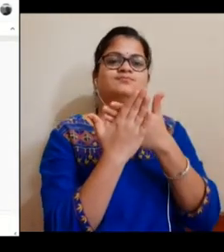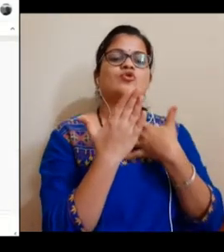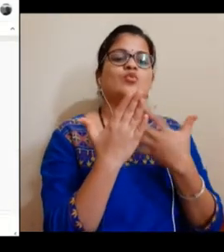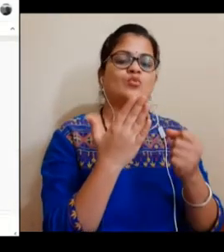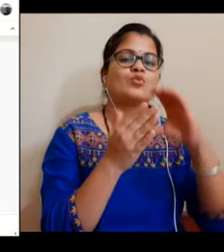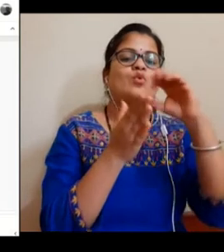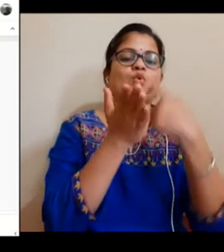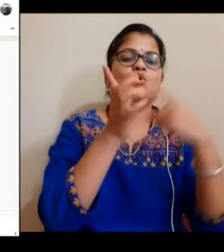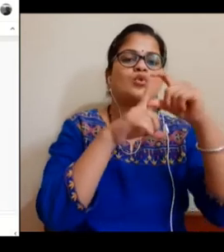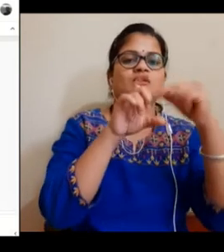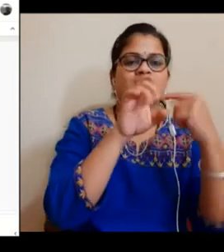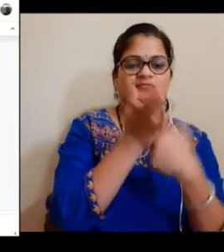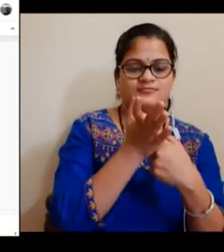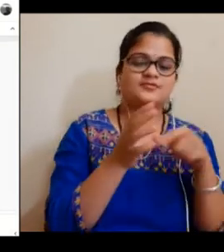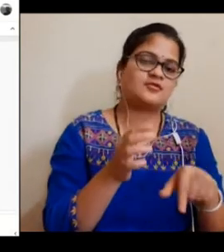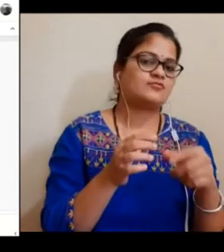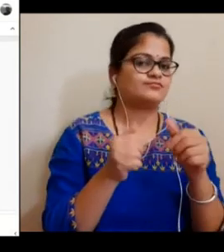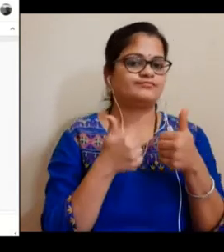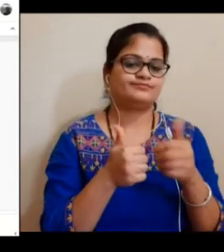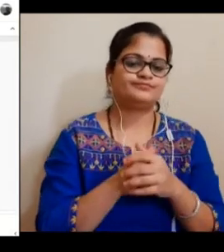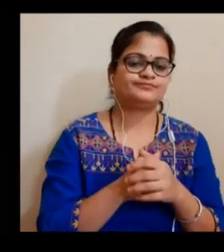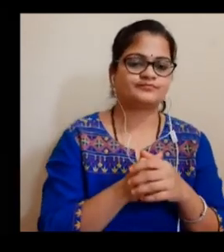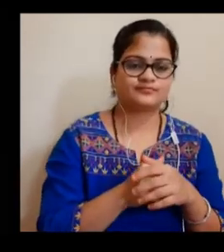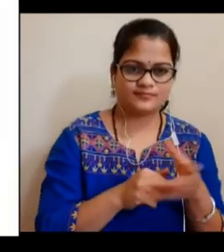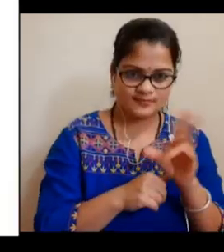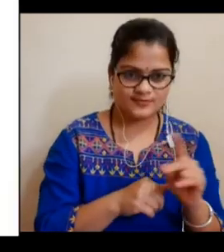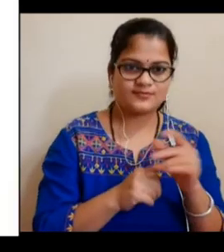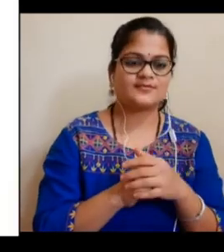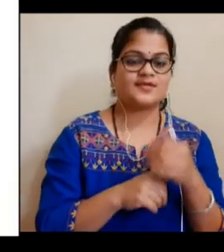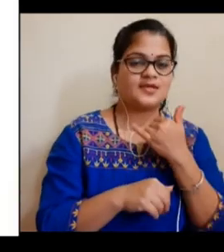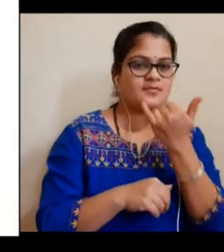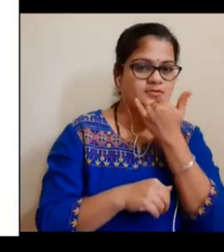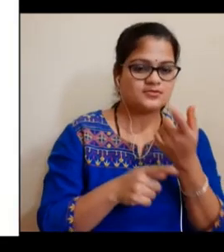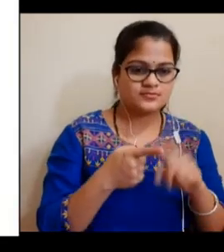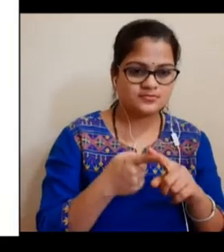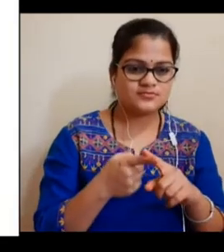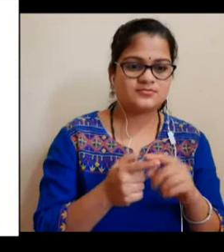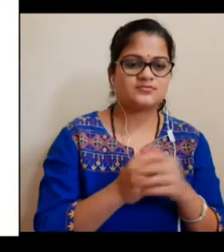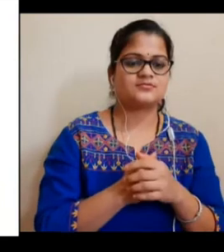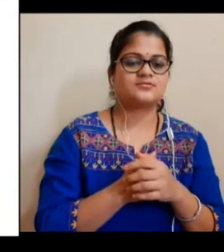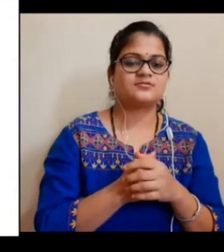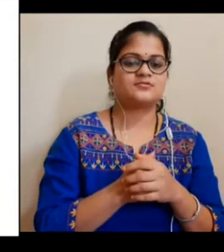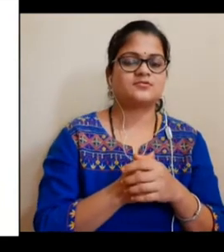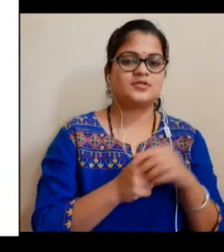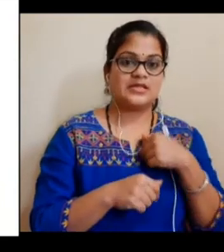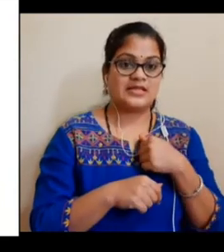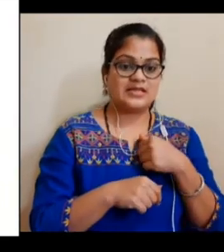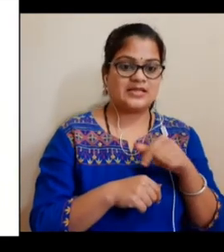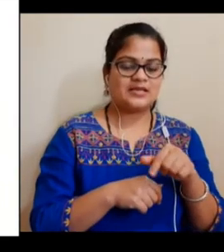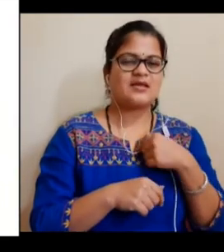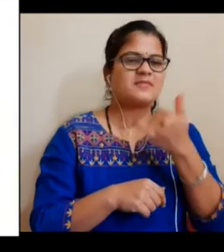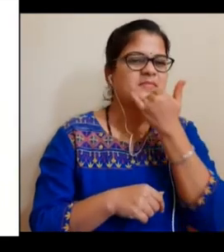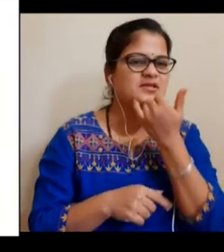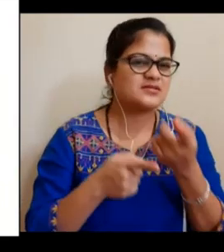overshadowing the other two elements. Now it should work. So let me choose a wrong option. Yeah, I'm